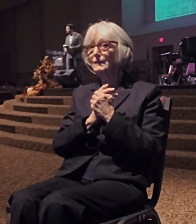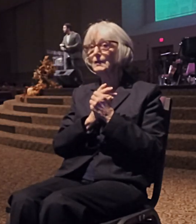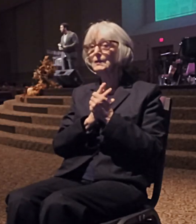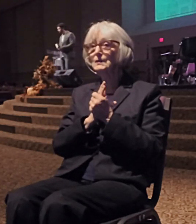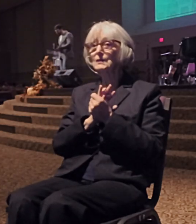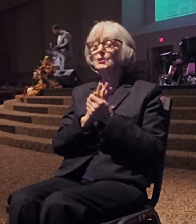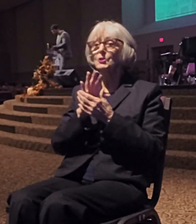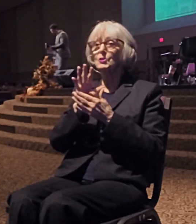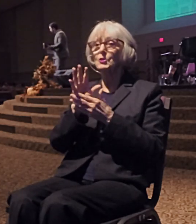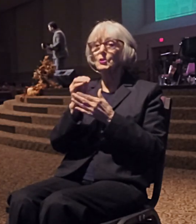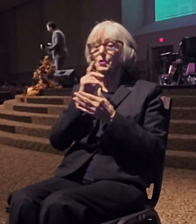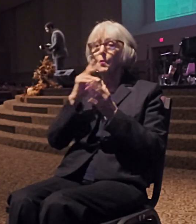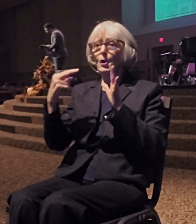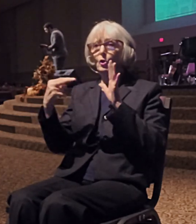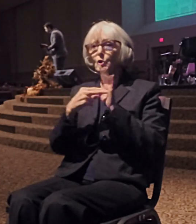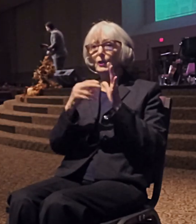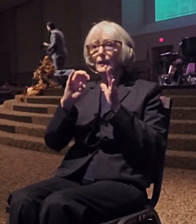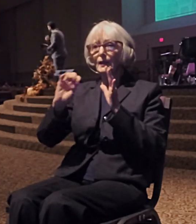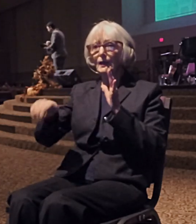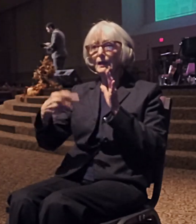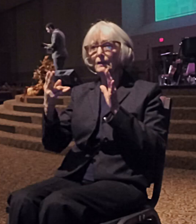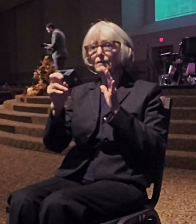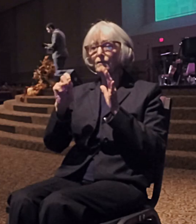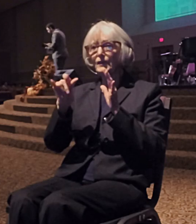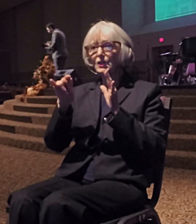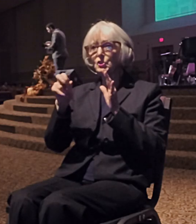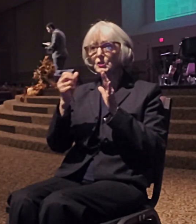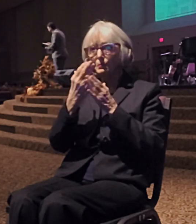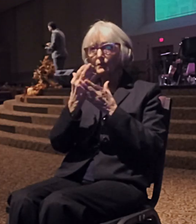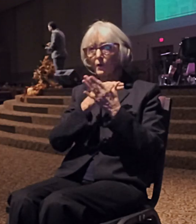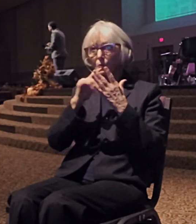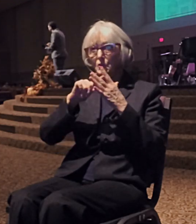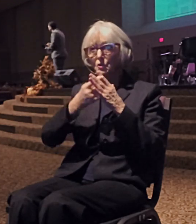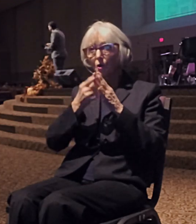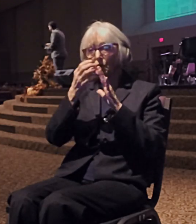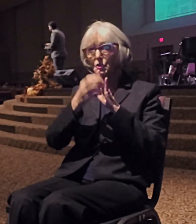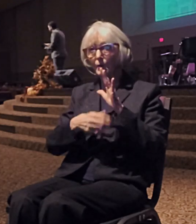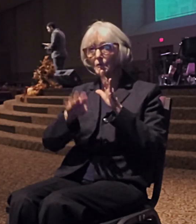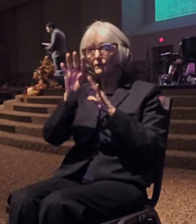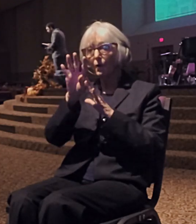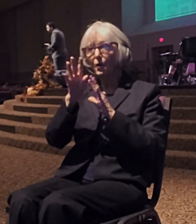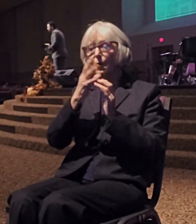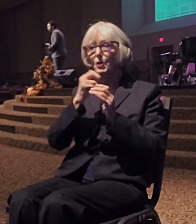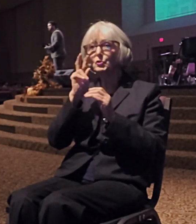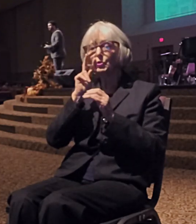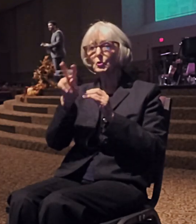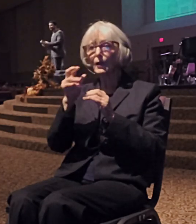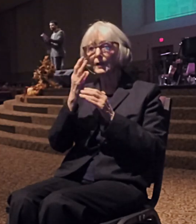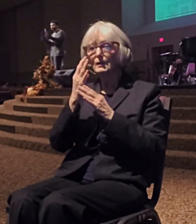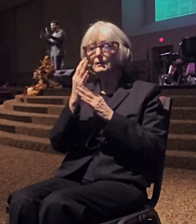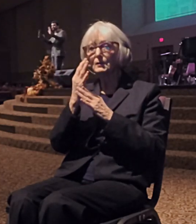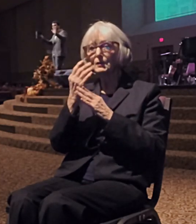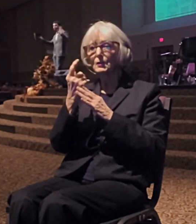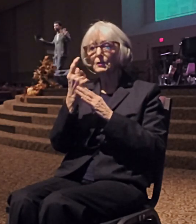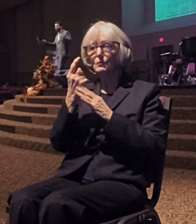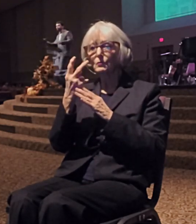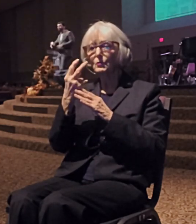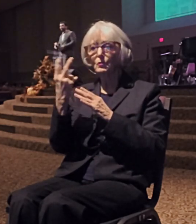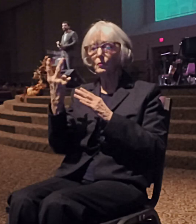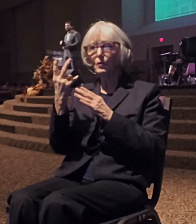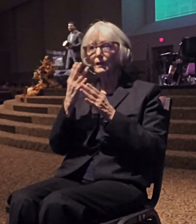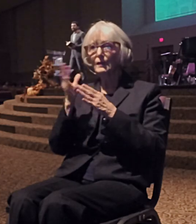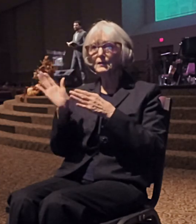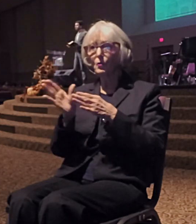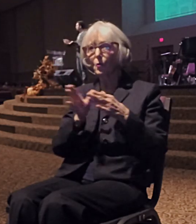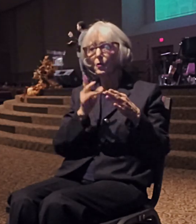with me to the book of Ephesians, but before we pick up in chapter 4, I want you to look at just a couple verses, put a couple things in order